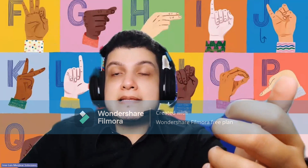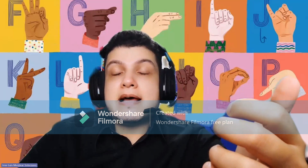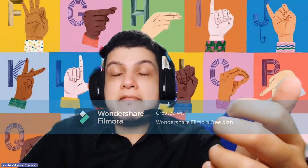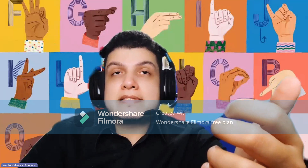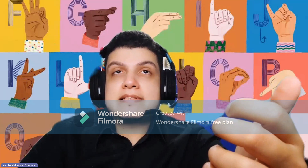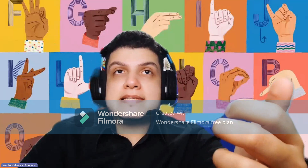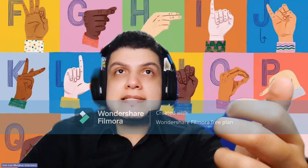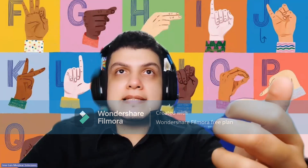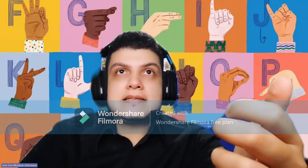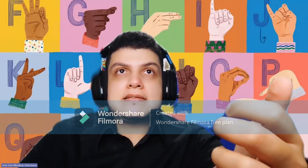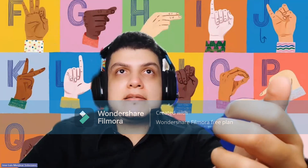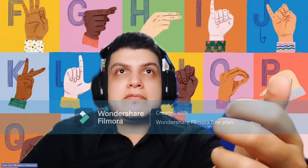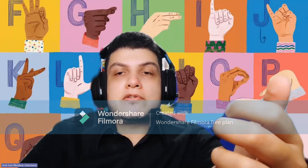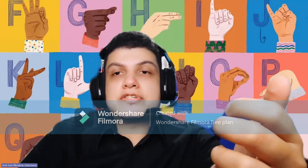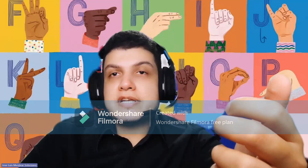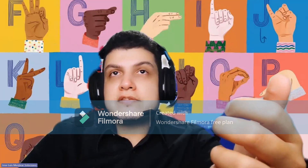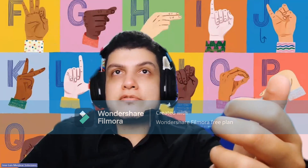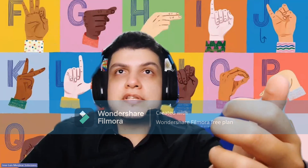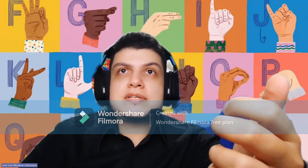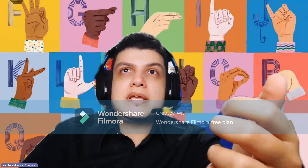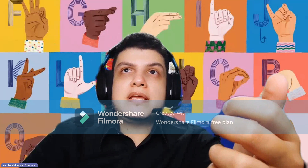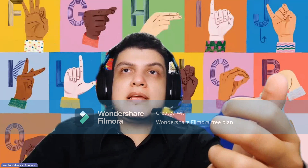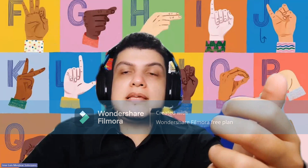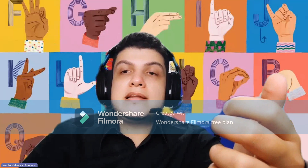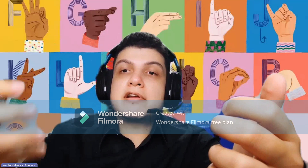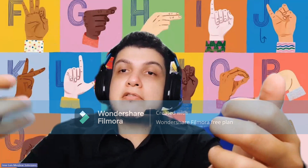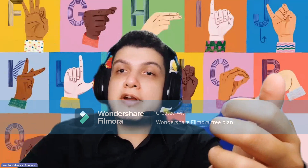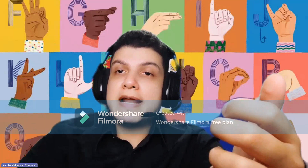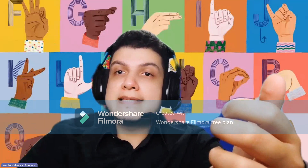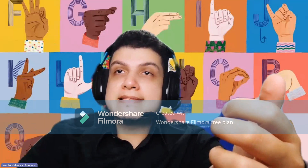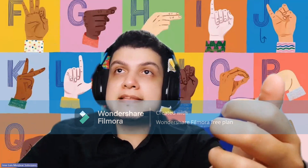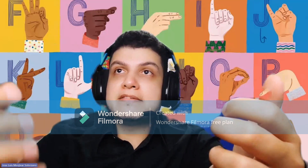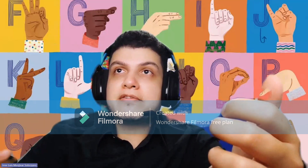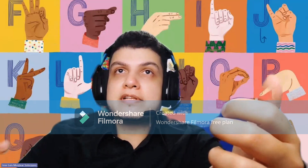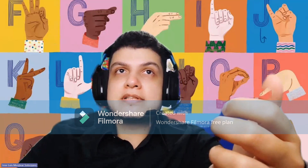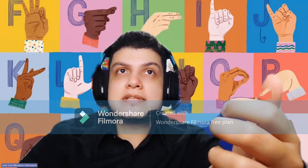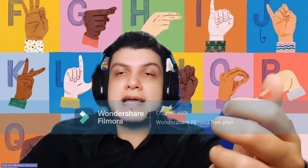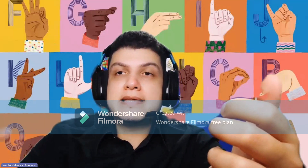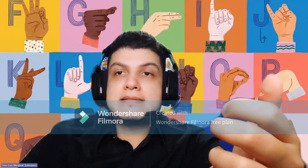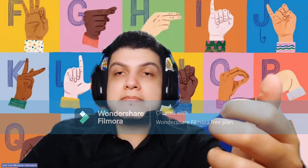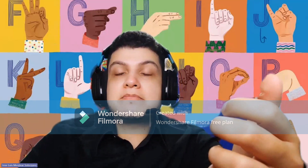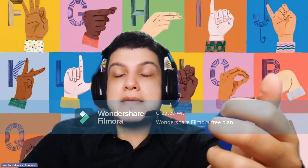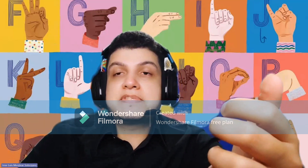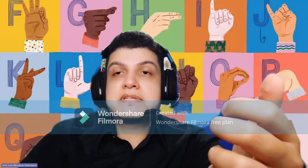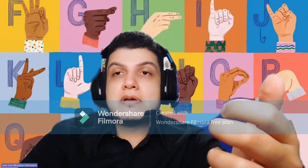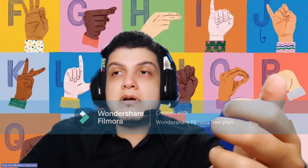It have existed for centuries, and it recognized the different types